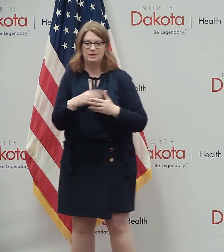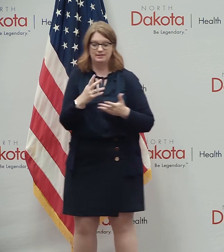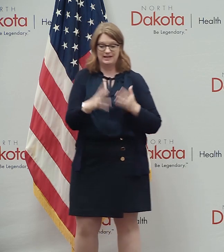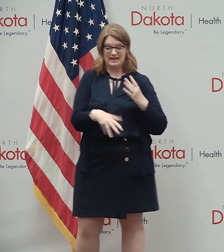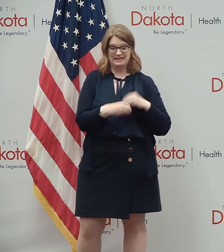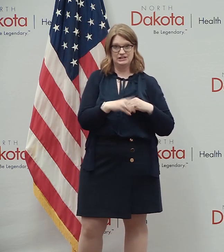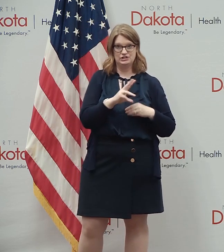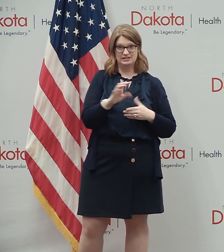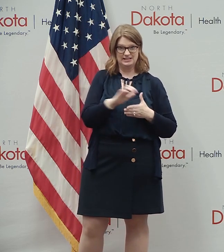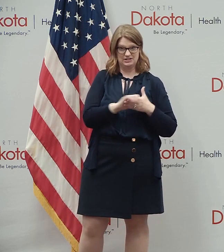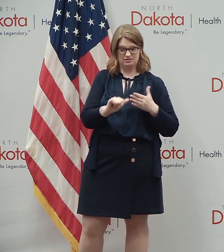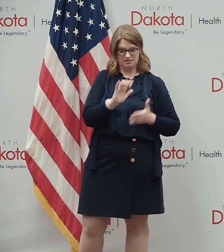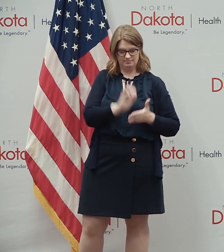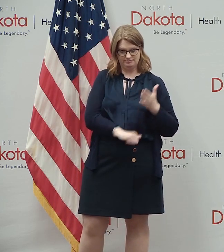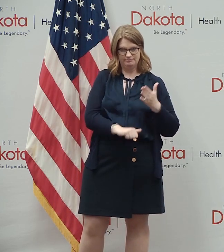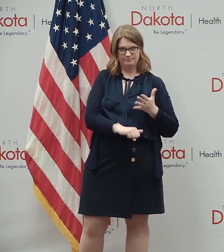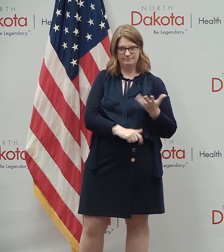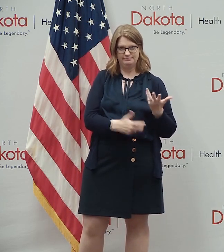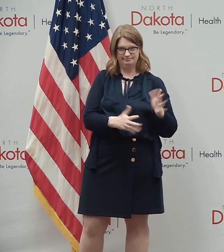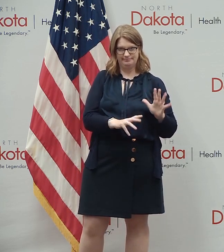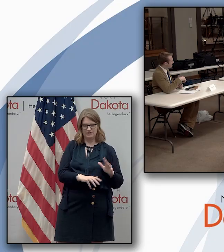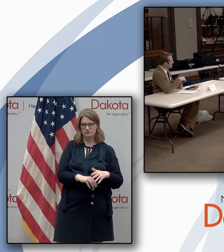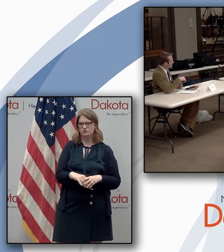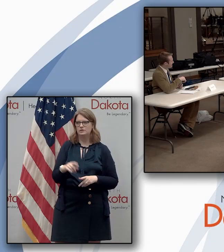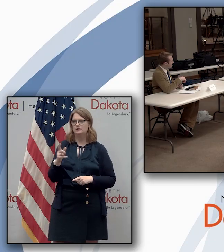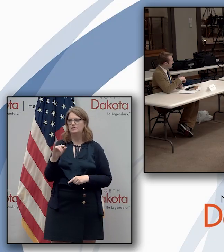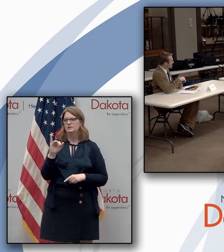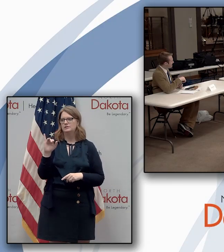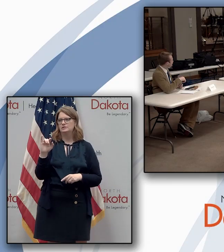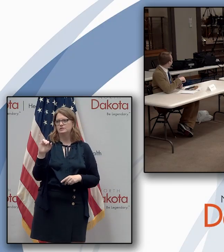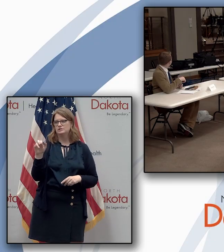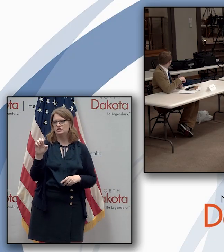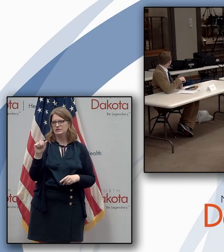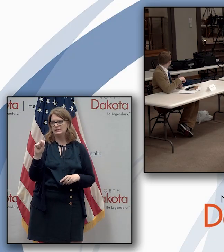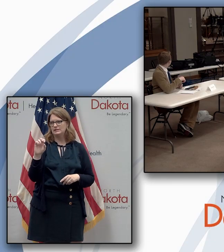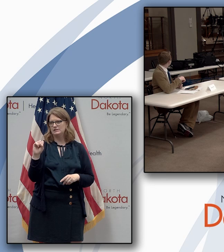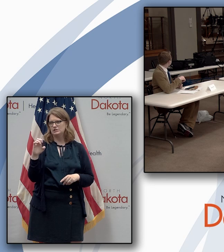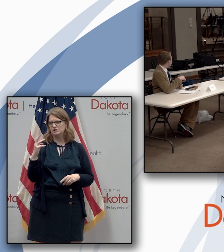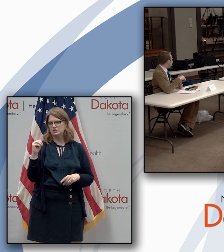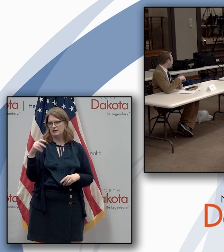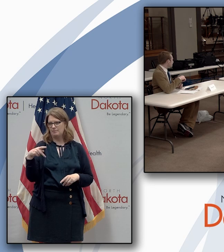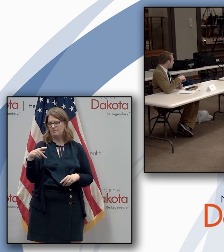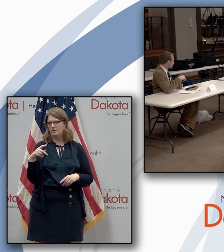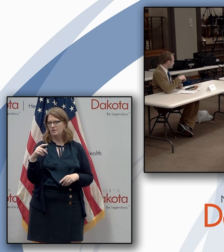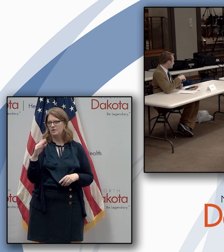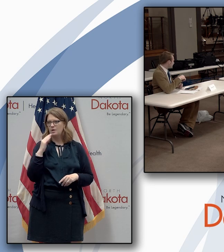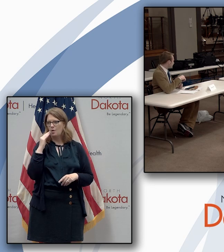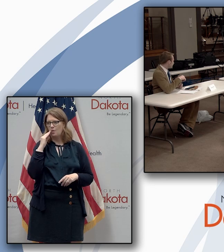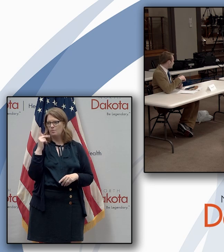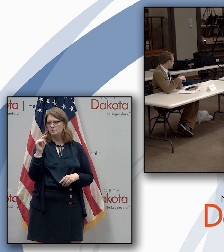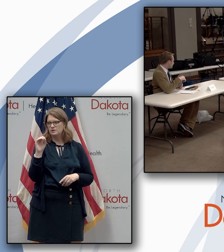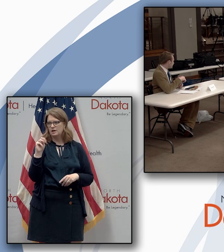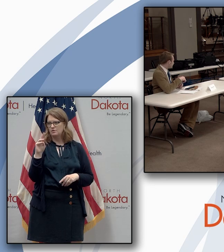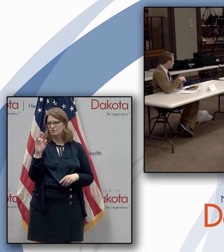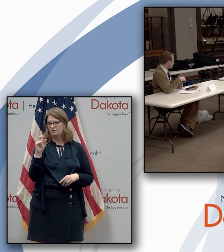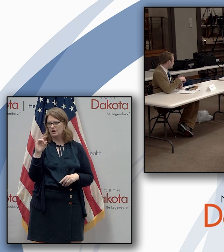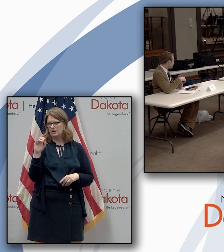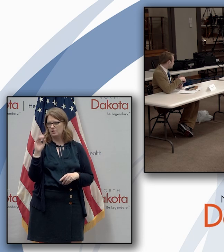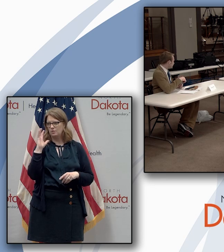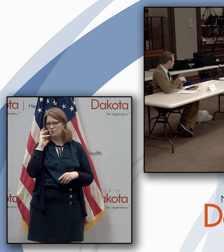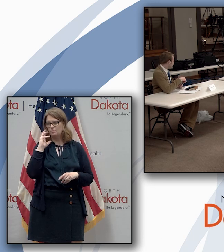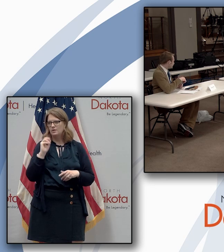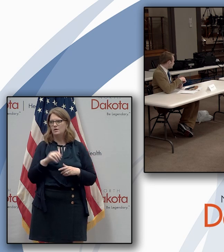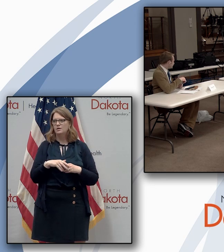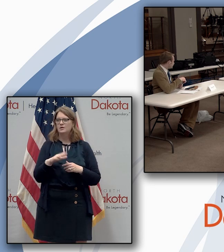The connection is up and live. Okay. Jean Schemp, Hometown Radio Group. Since contact tracers follow the symptoms of